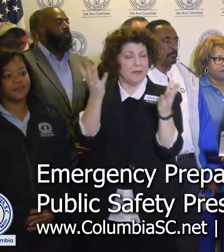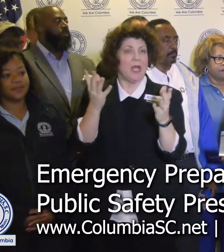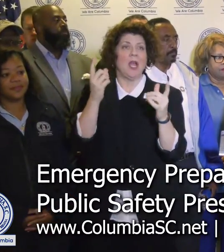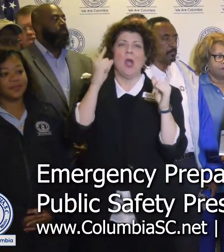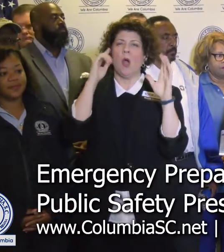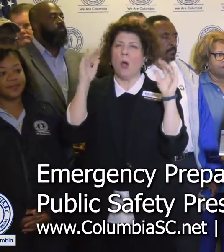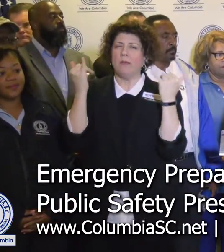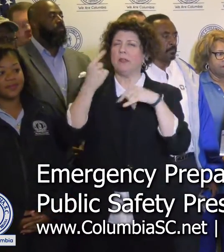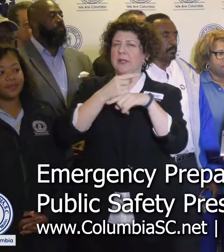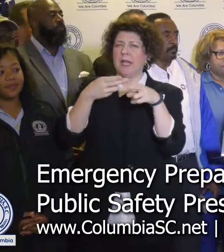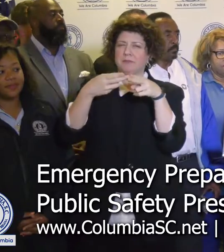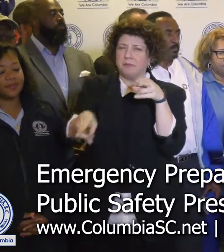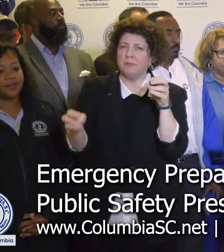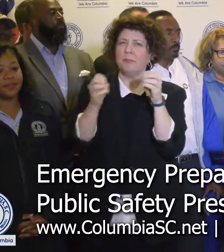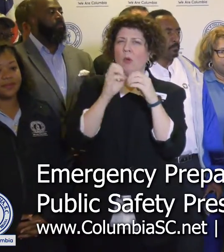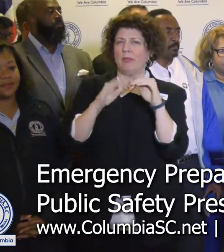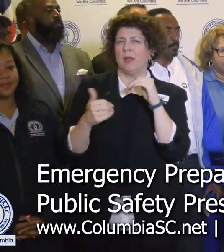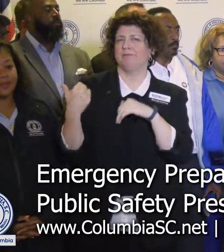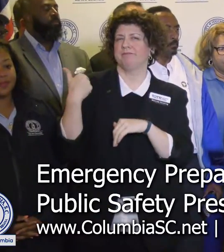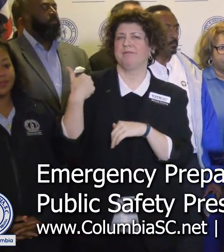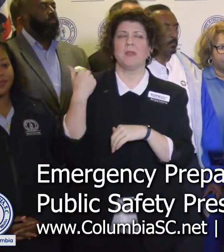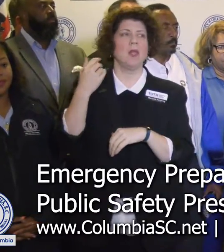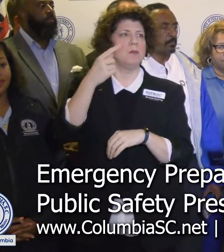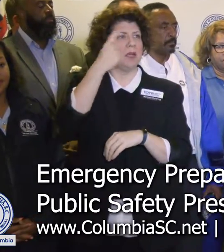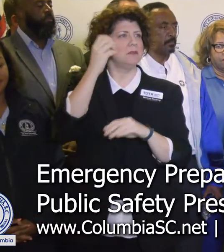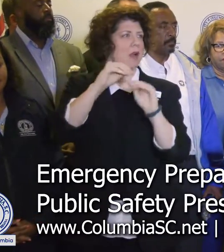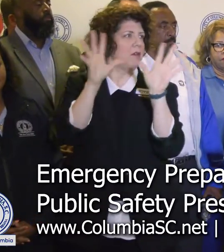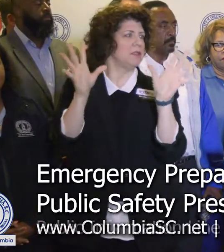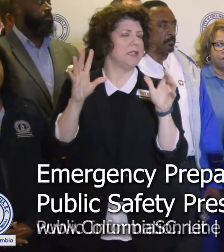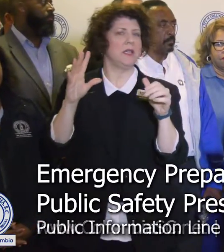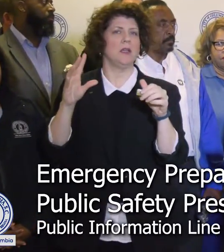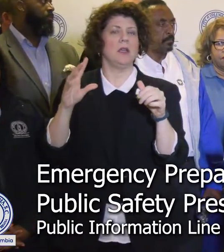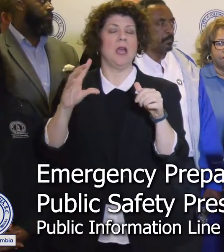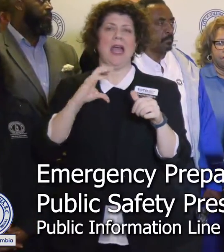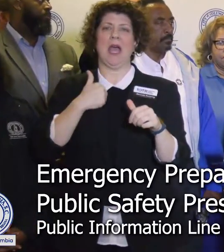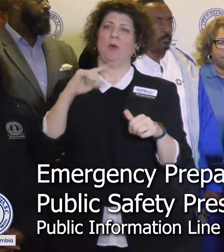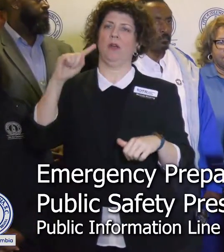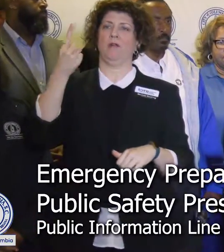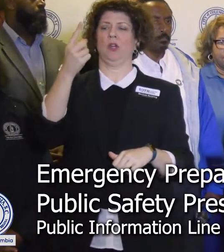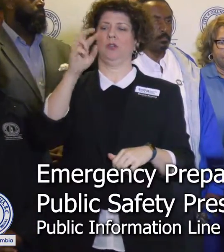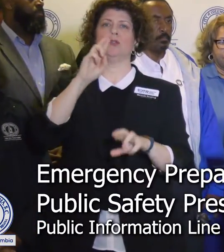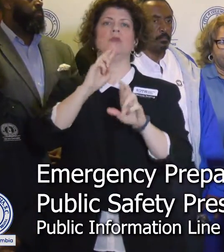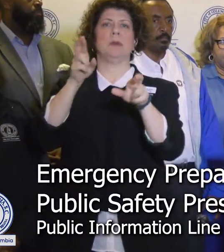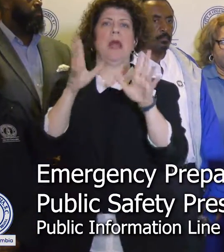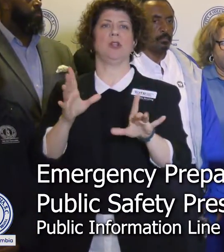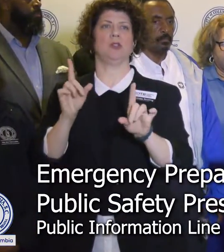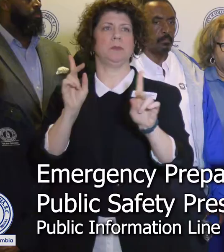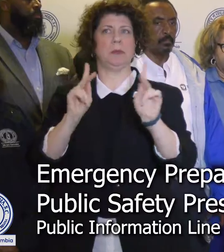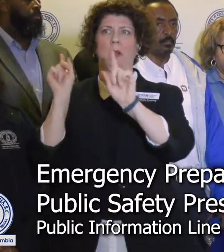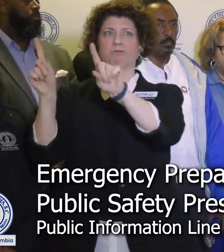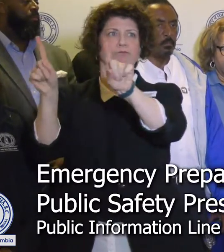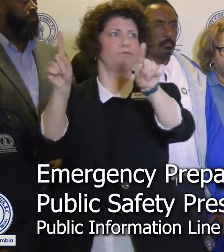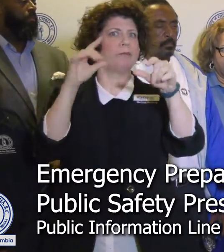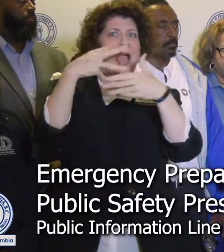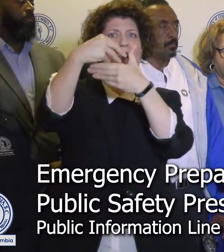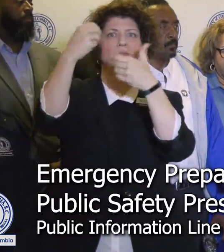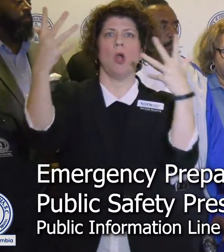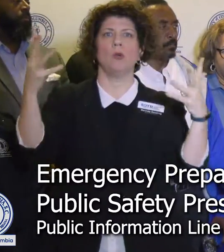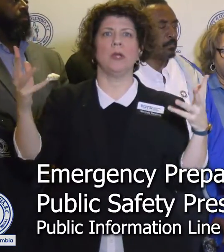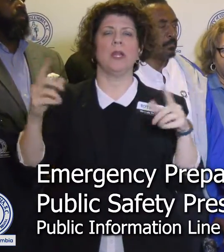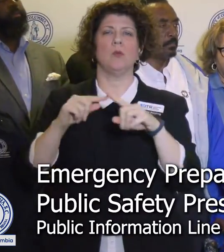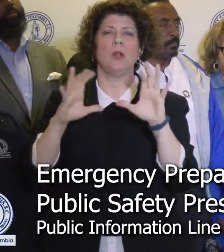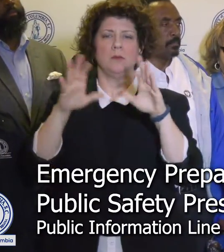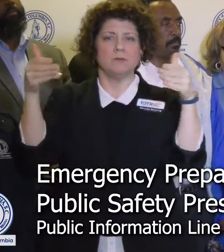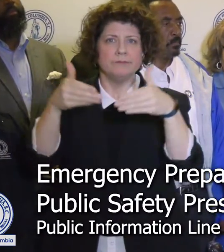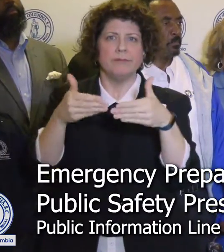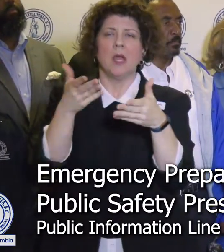more abbreviated as obviously our first responders are in the field working. We want to focus on the public safety